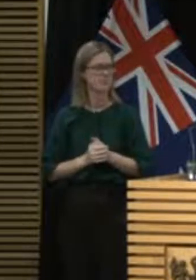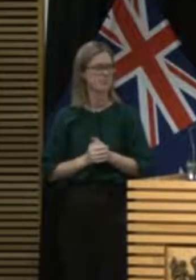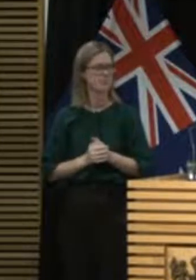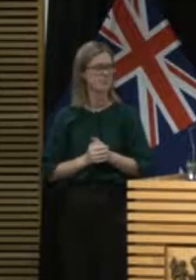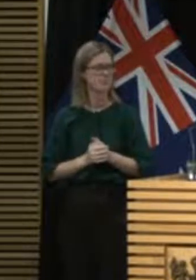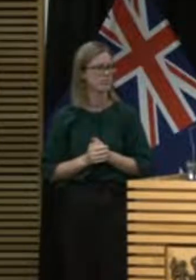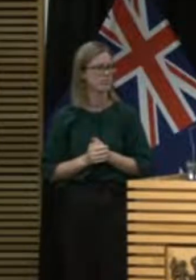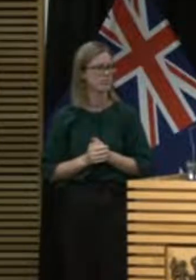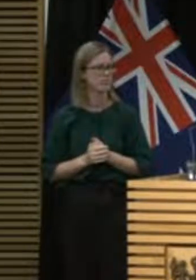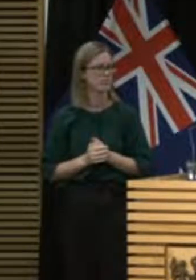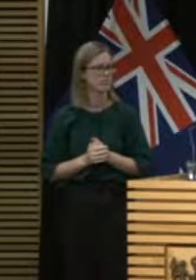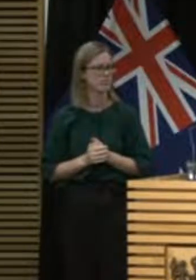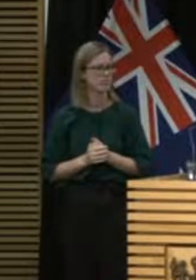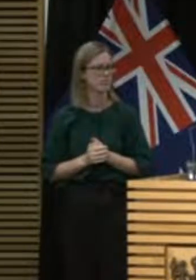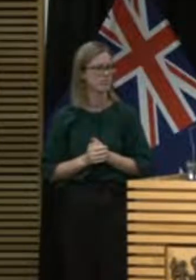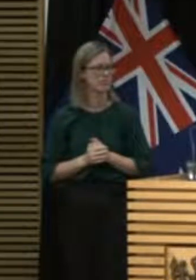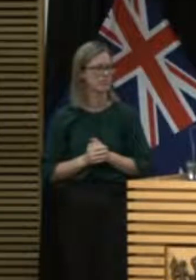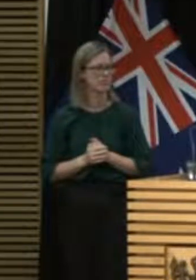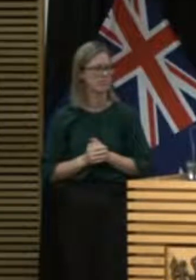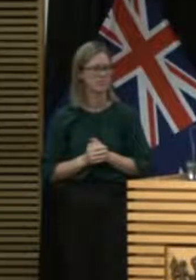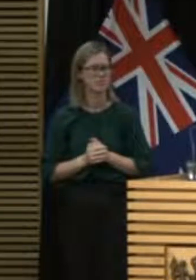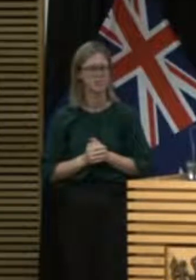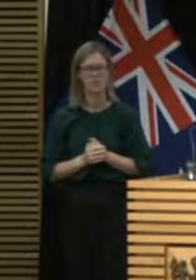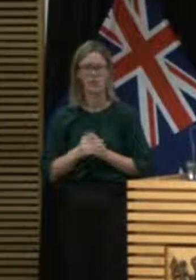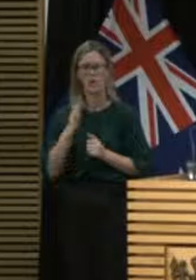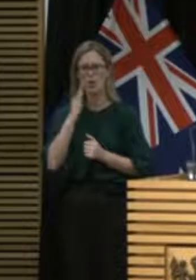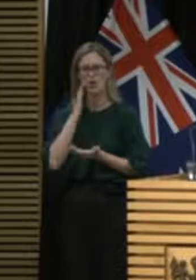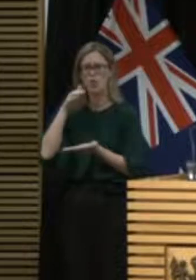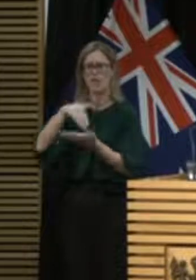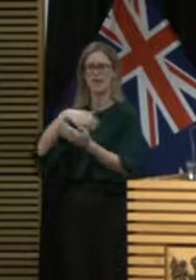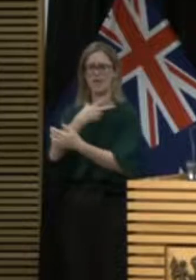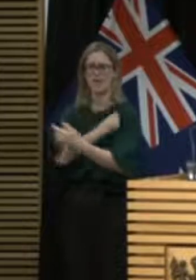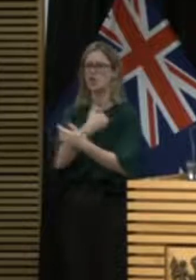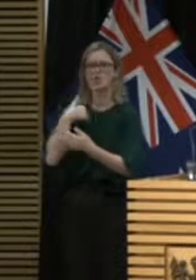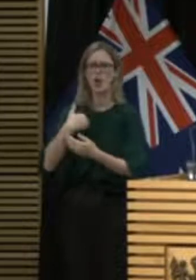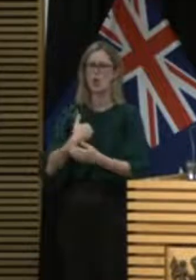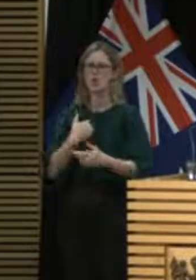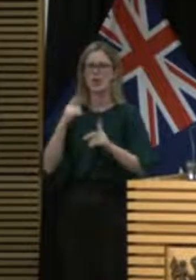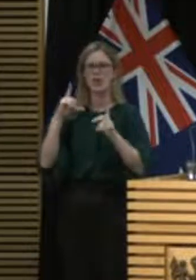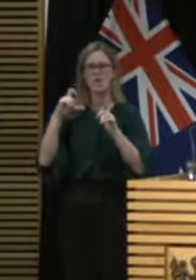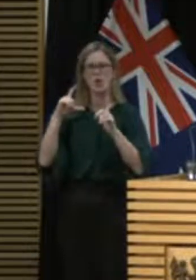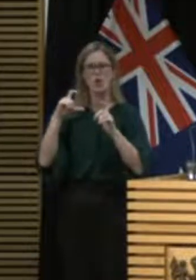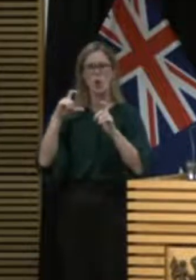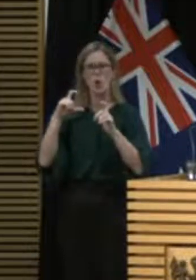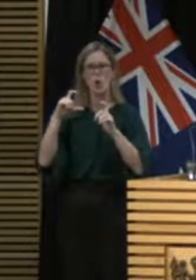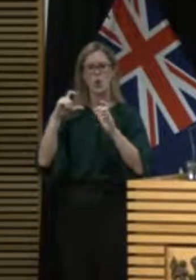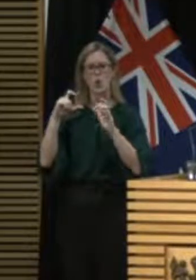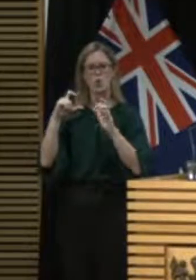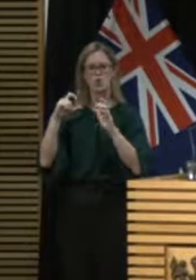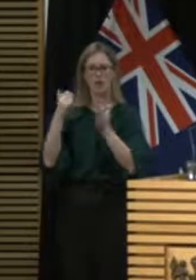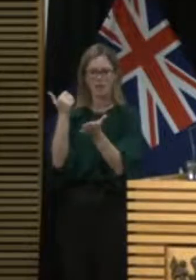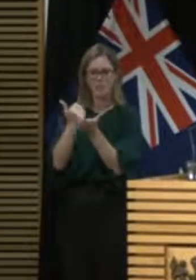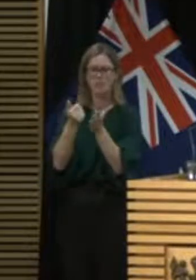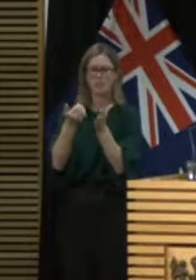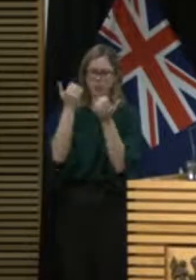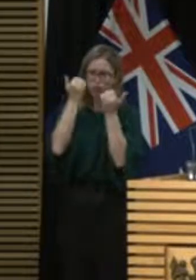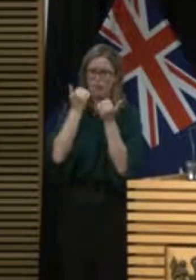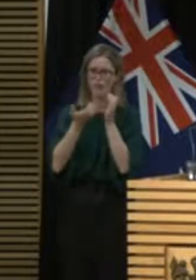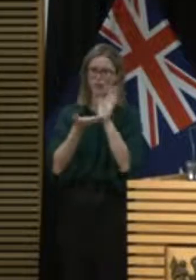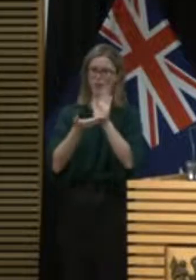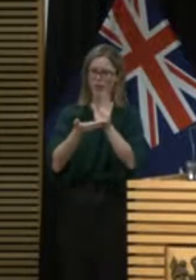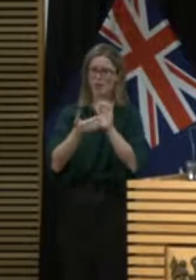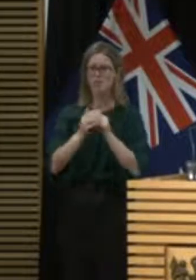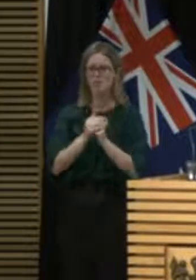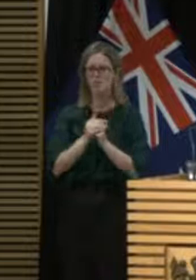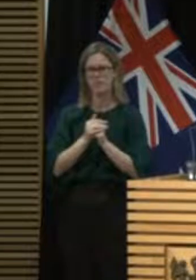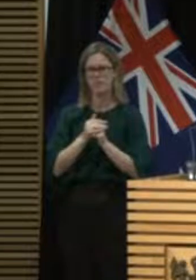no requirement to provide photo identification when someone does get vaccinated, there are for those of you, and I